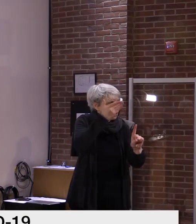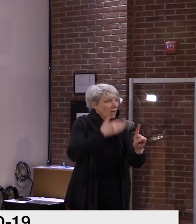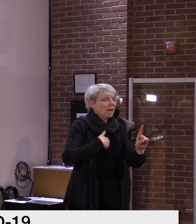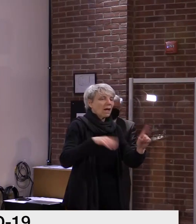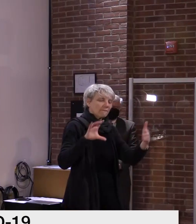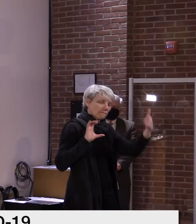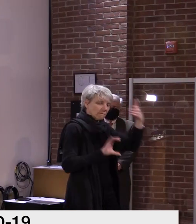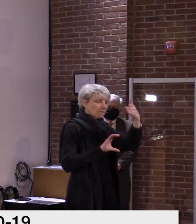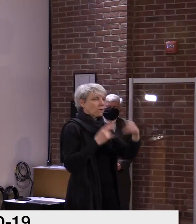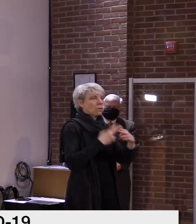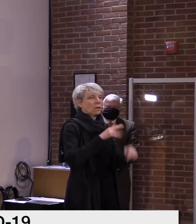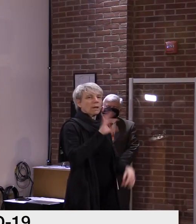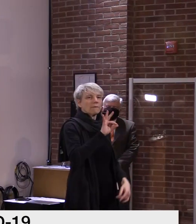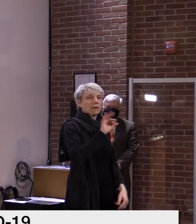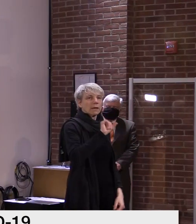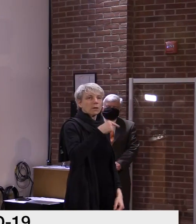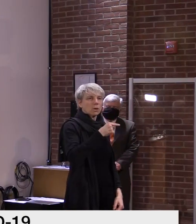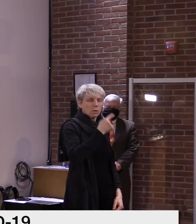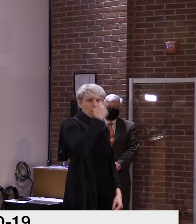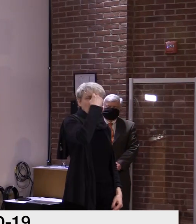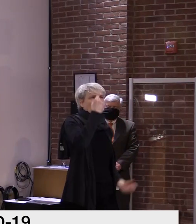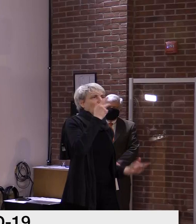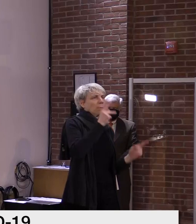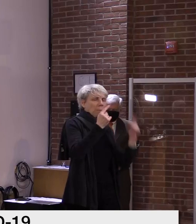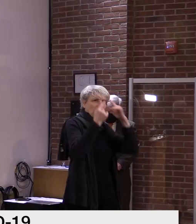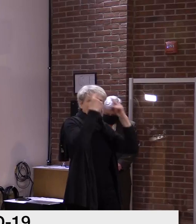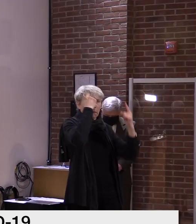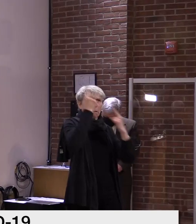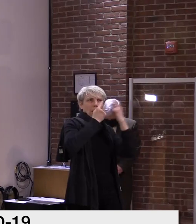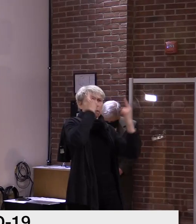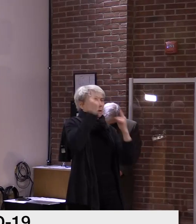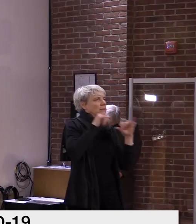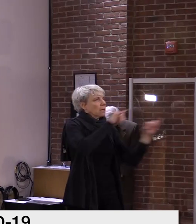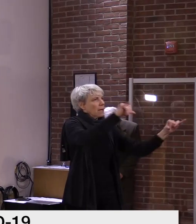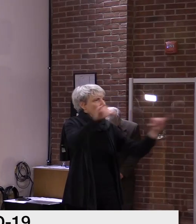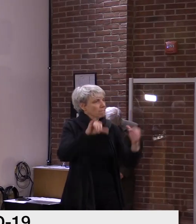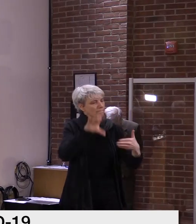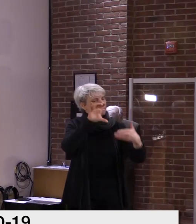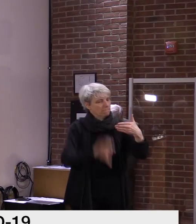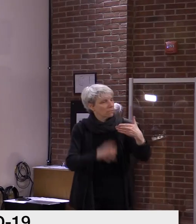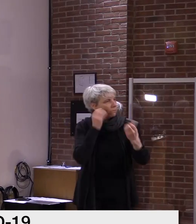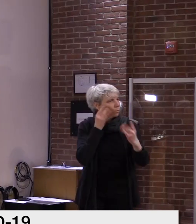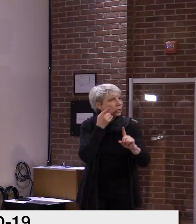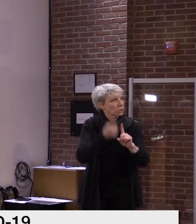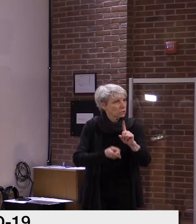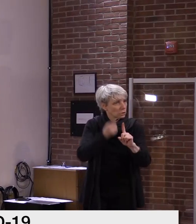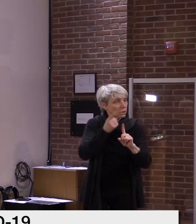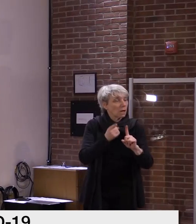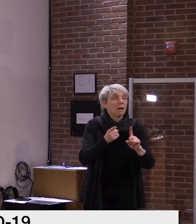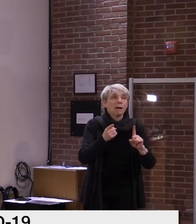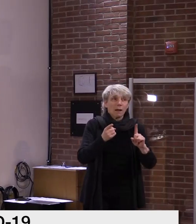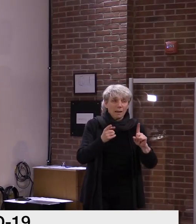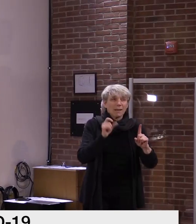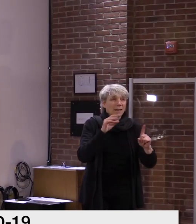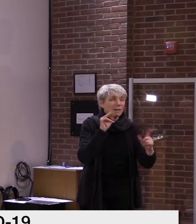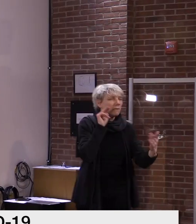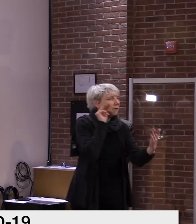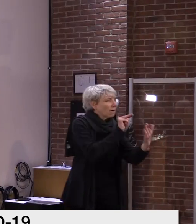questions. Because there is a lot of information out there, some good, some quite